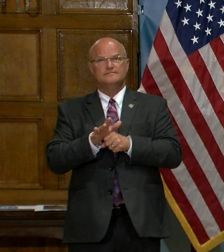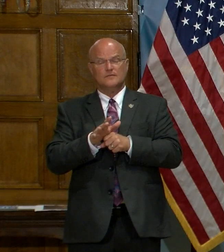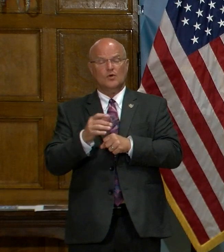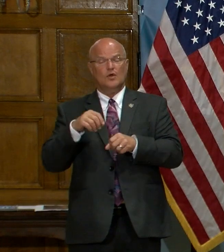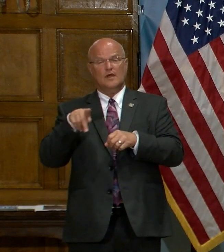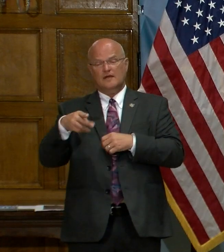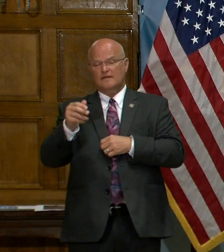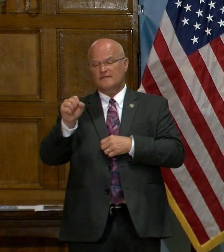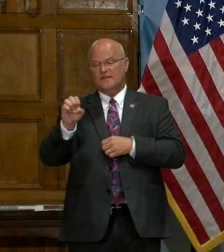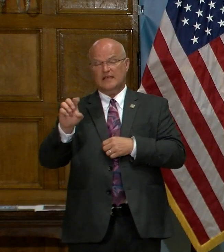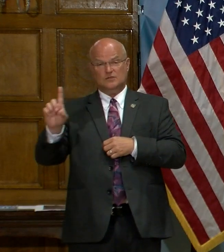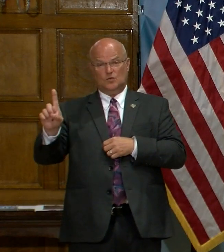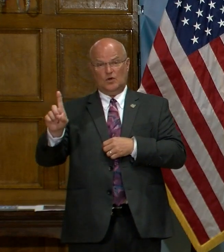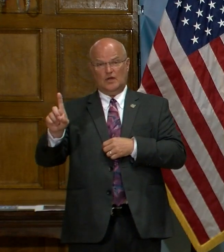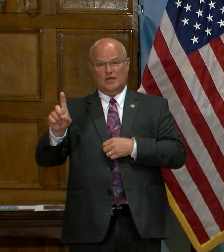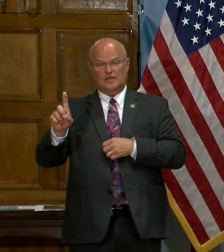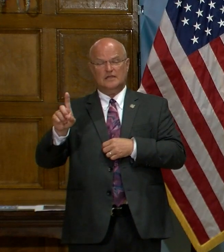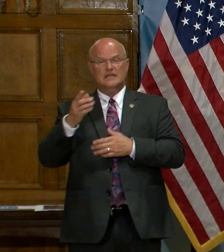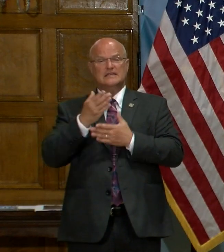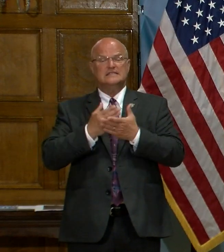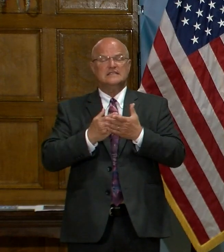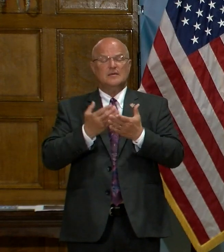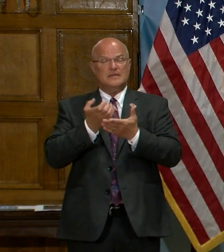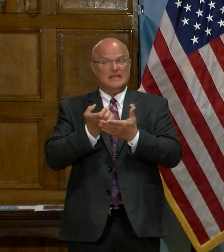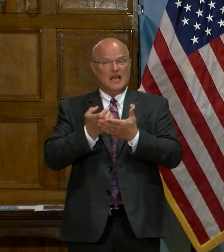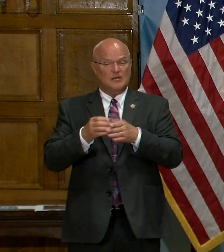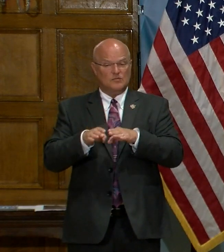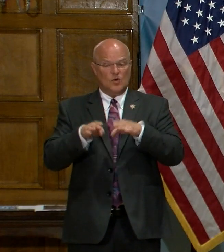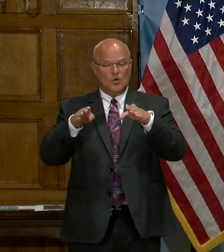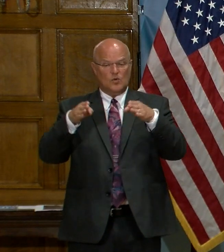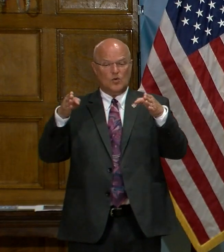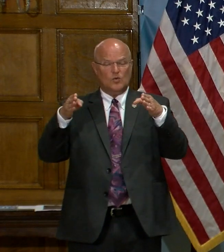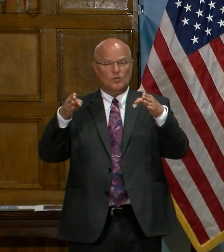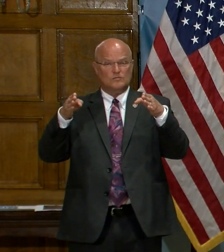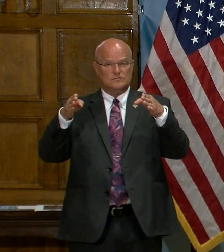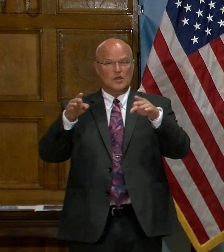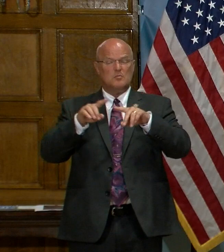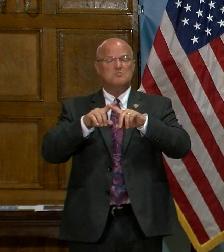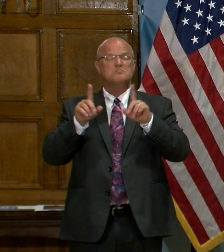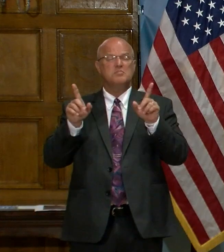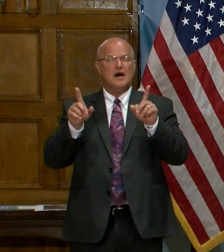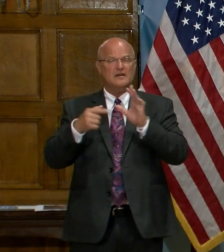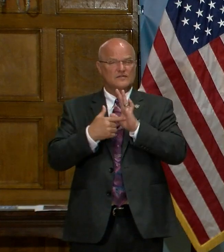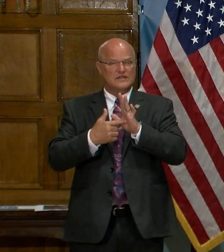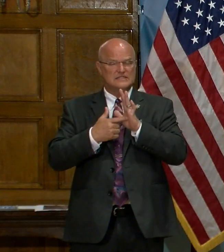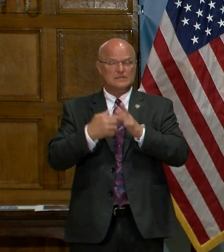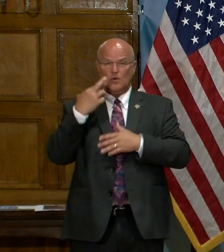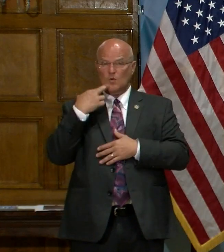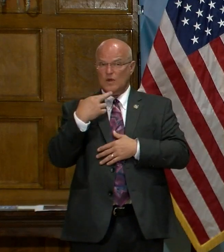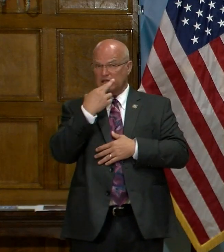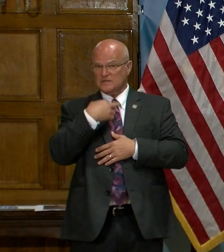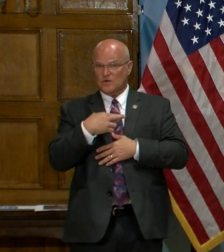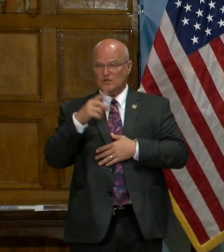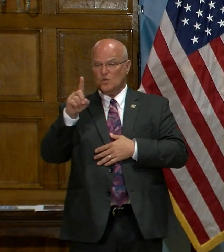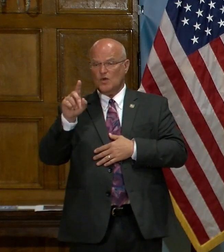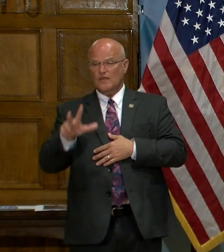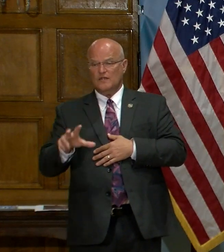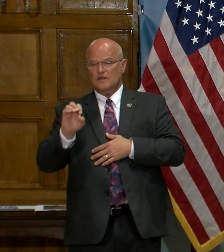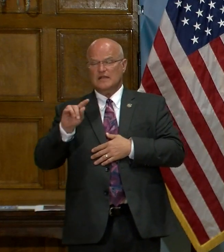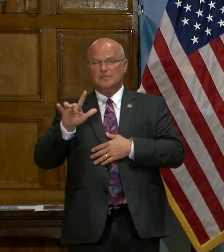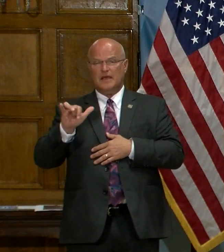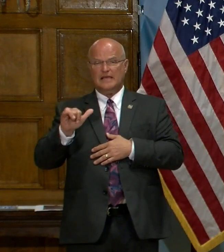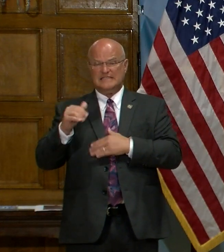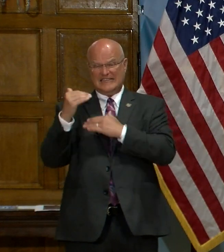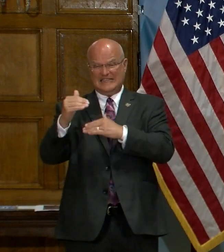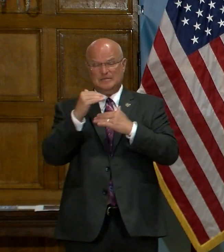we're in phase 1. We've opened up some of the economy, but it's, for example, restaurants, it's 1/3 capacity.